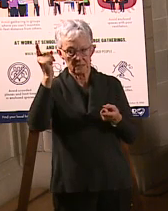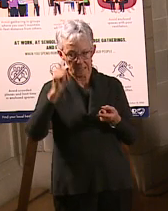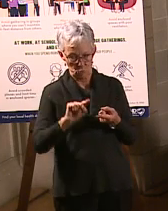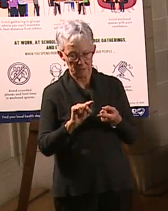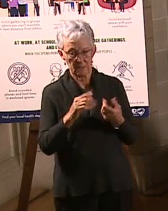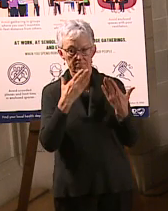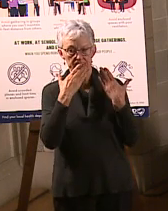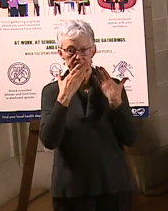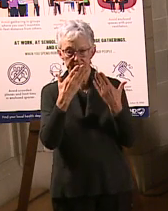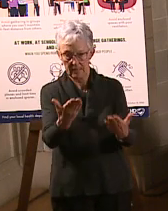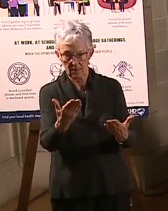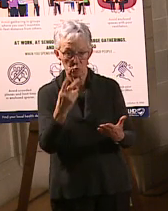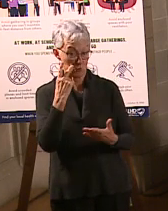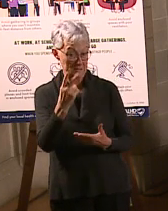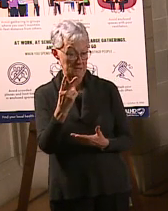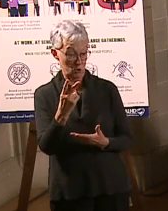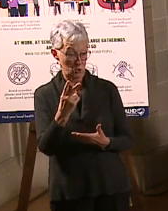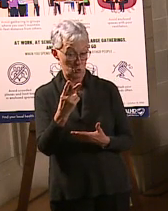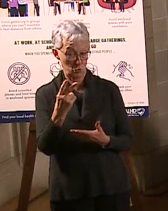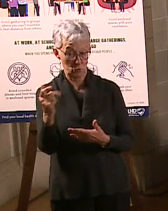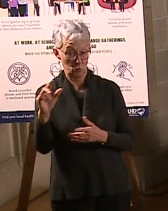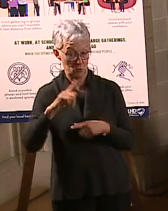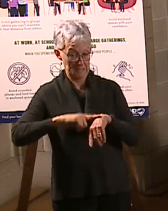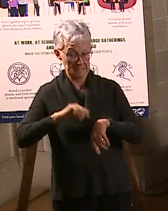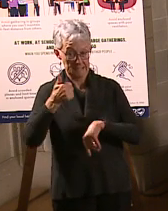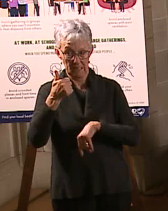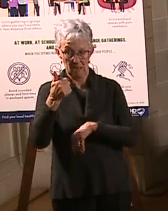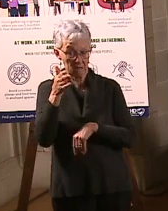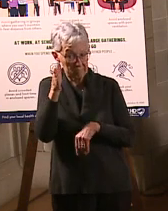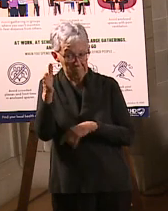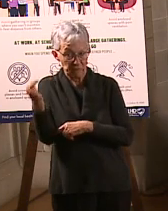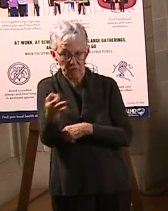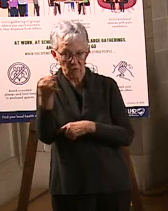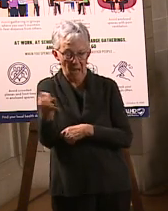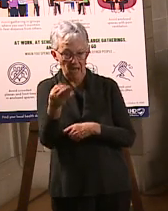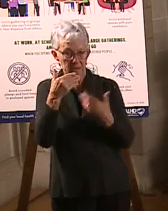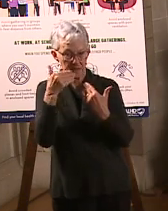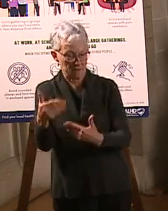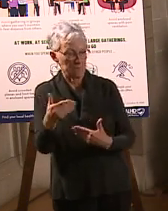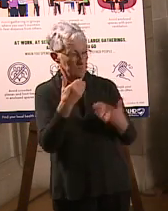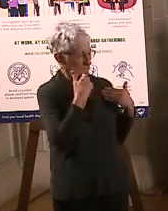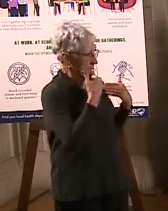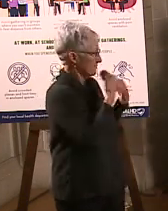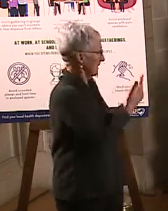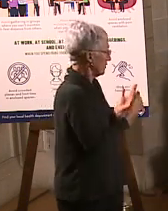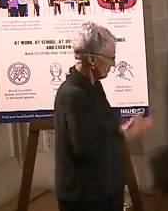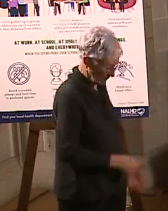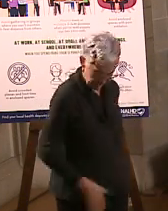and we'll see you back here again 10 a.m. on Friday. Thanks. Thank you, Francis.